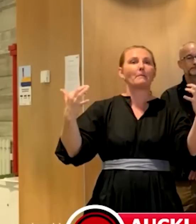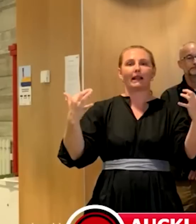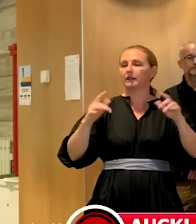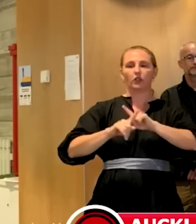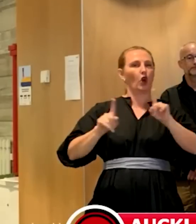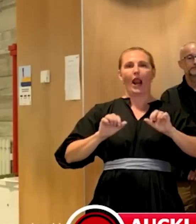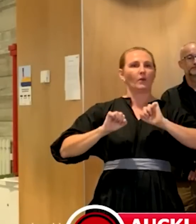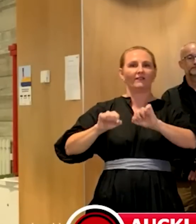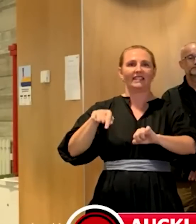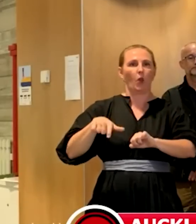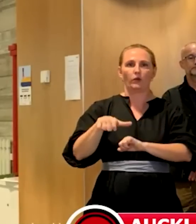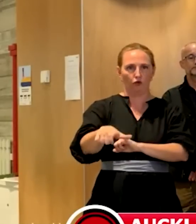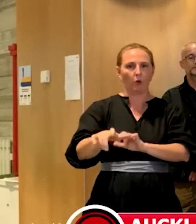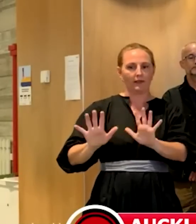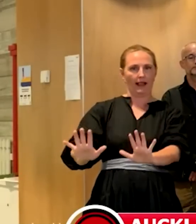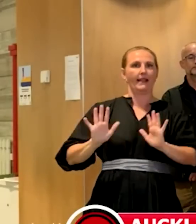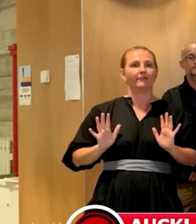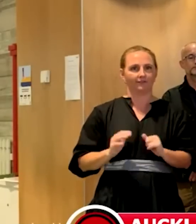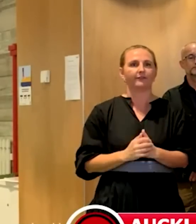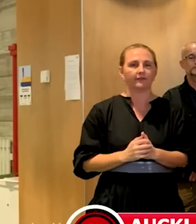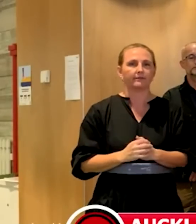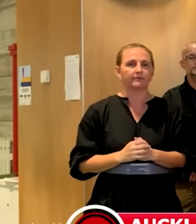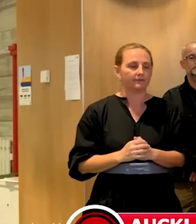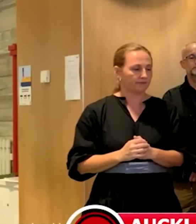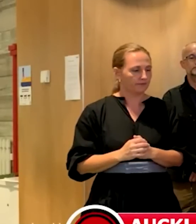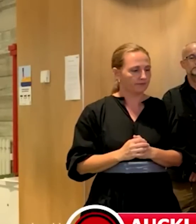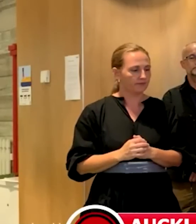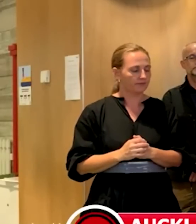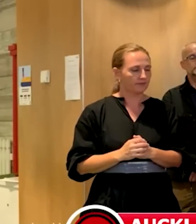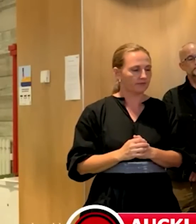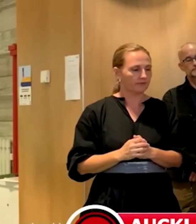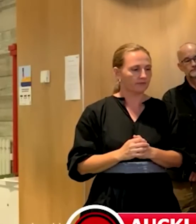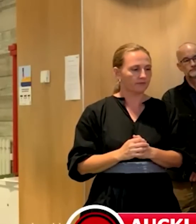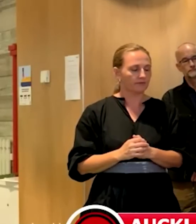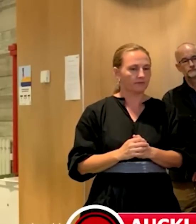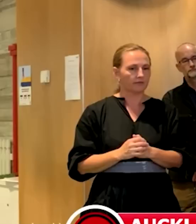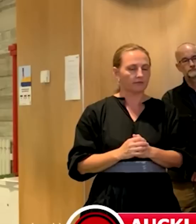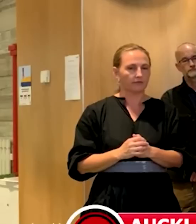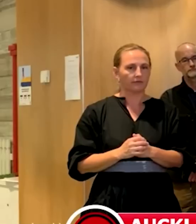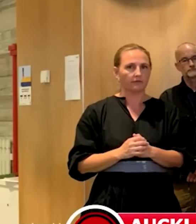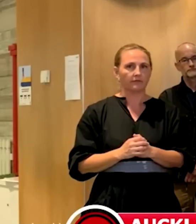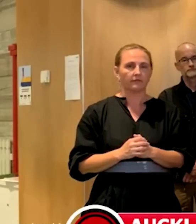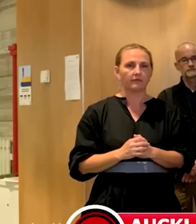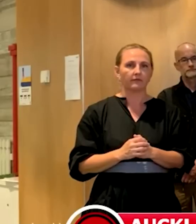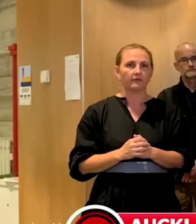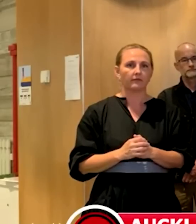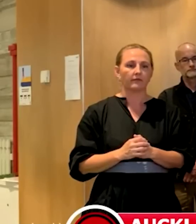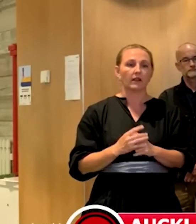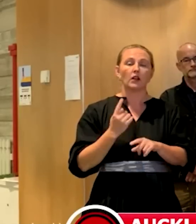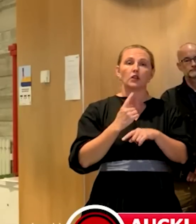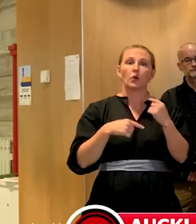from those roads if possible. From a public transport perspective, just a short